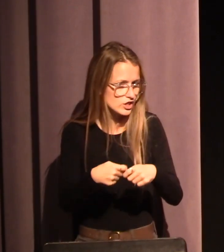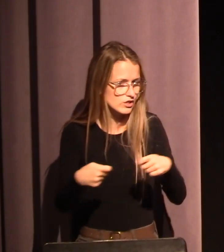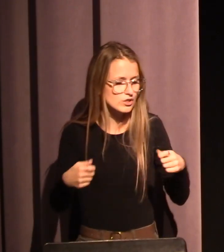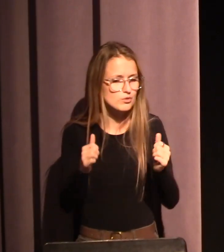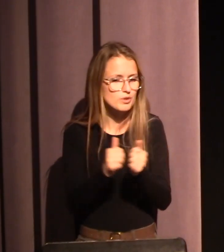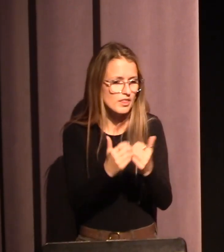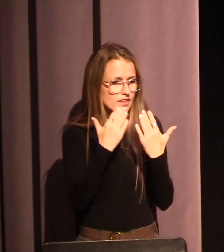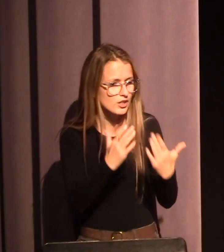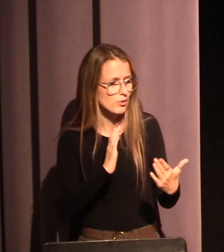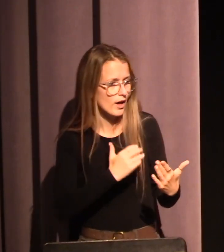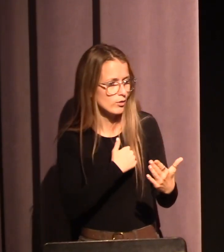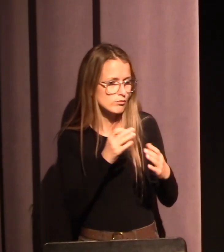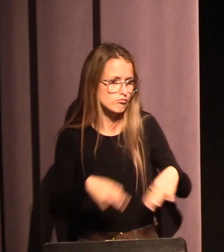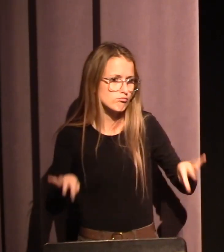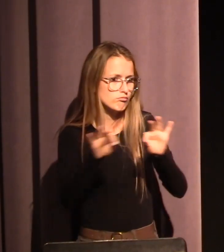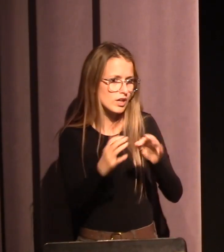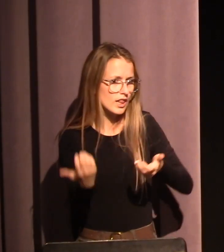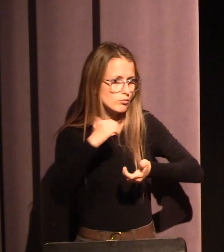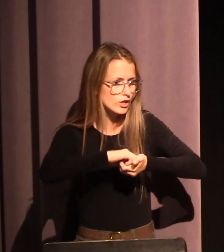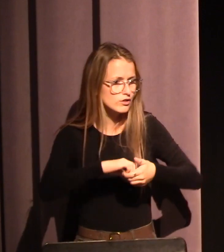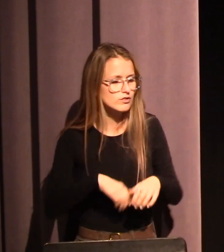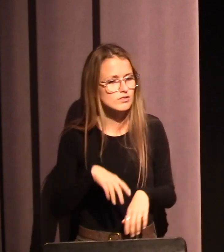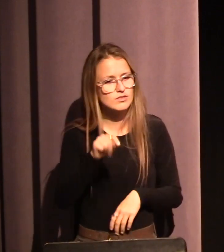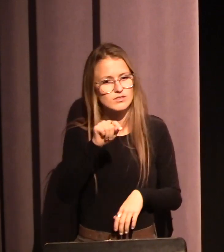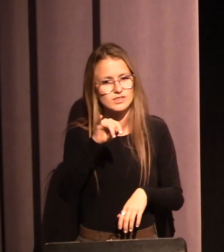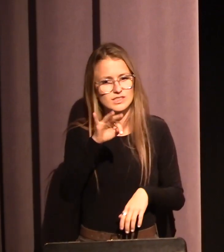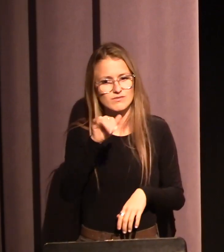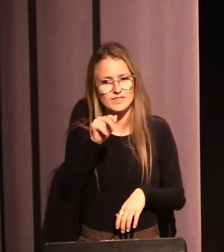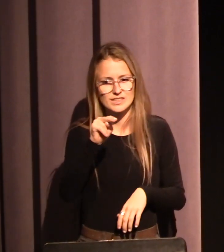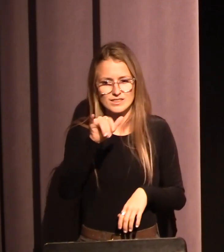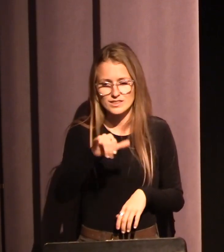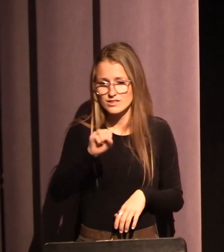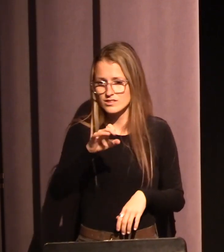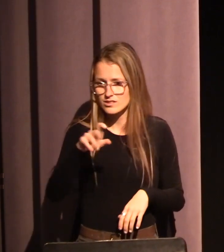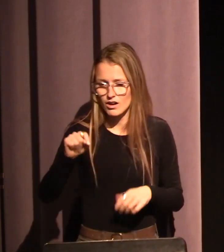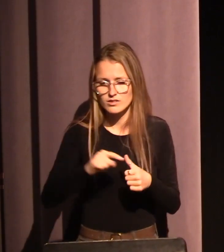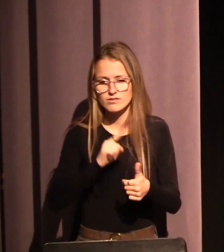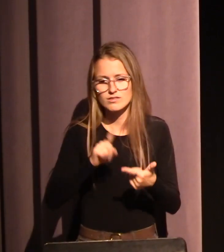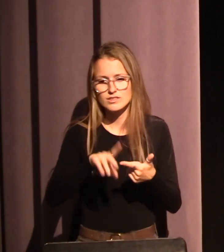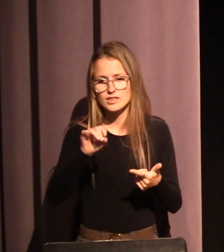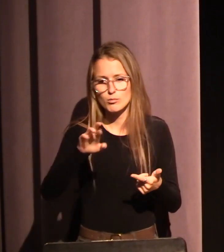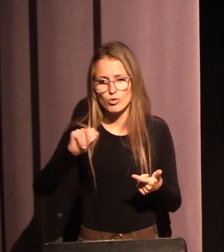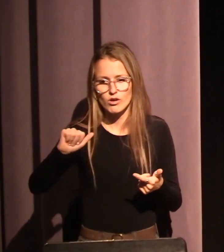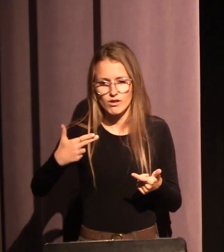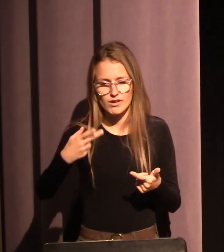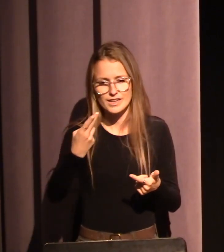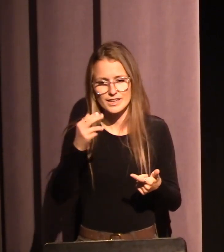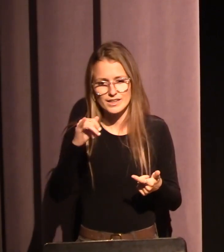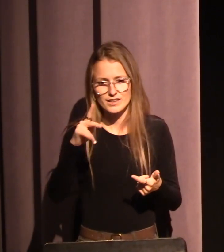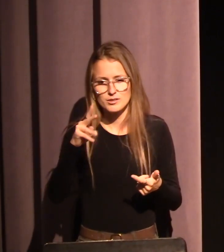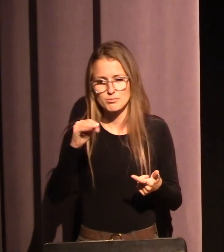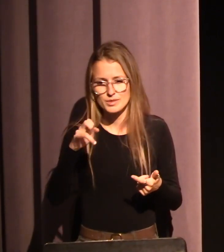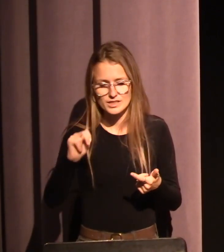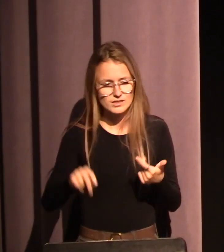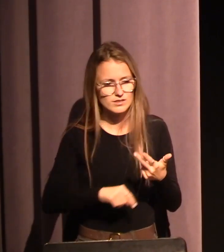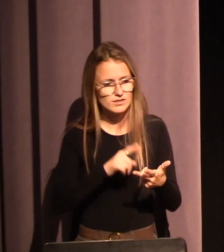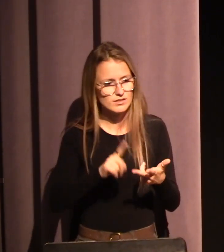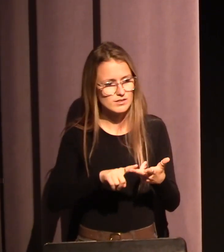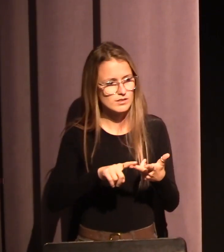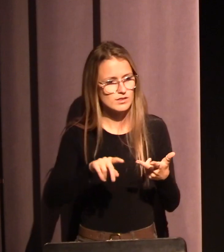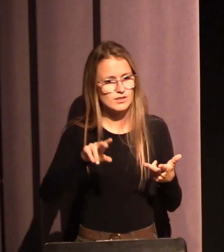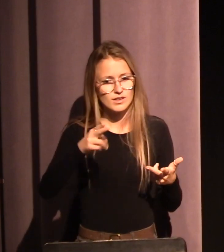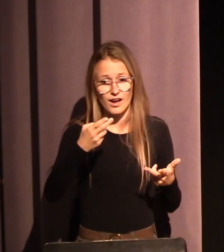key collaborators, Mrs. Tiffany Scott, Reverend Deborah Hickman, Dr. Anika Hines, and the CHWs